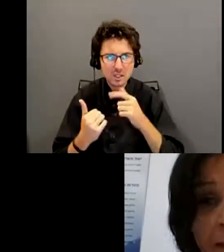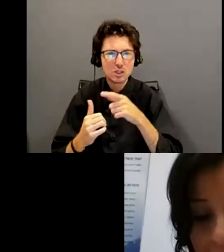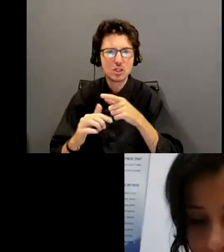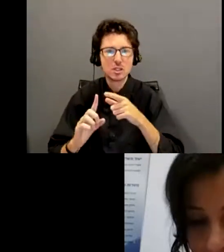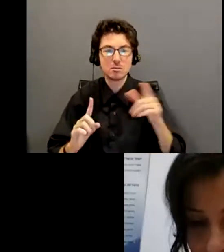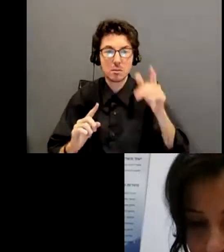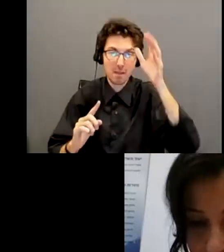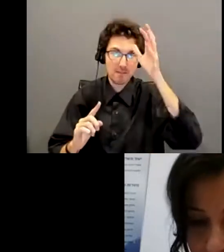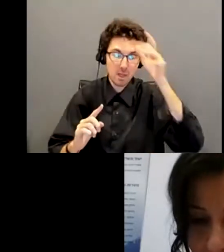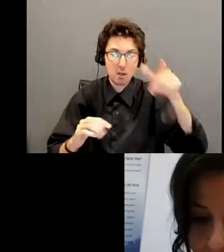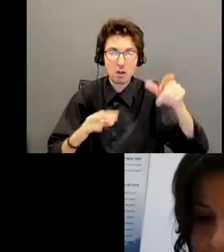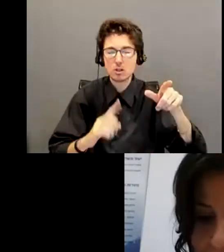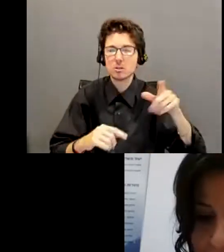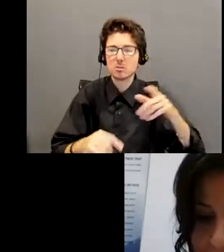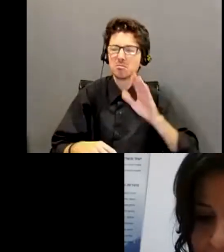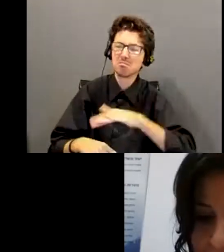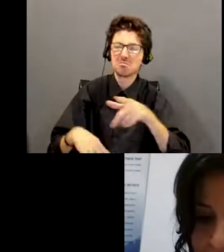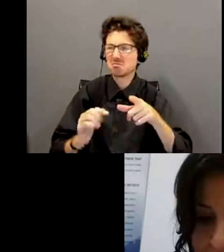not miss anything.